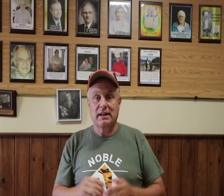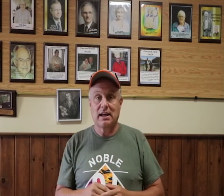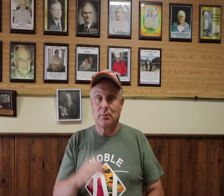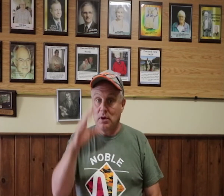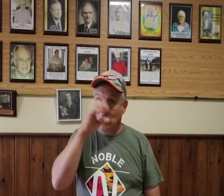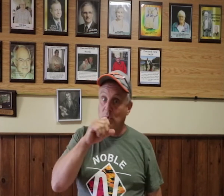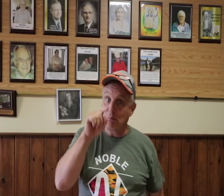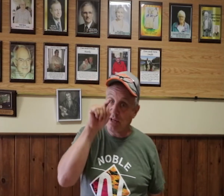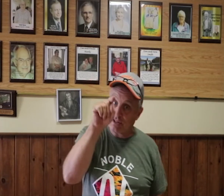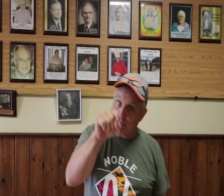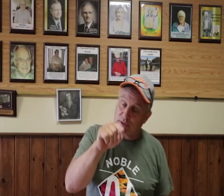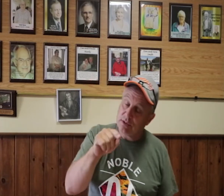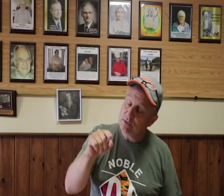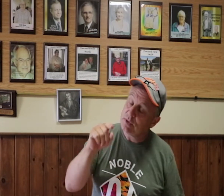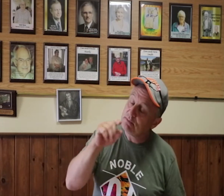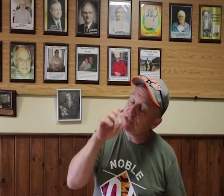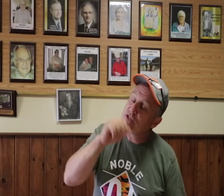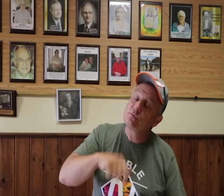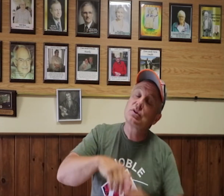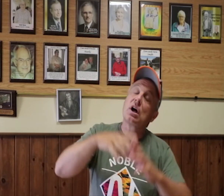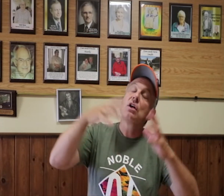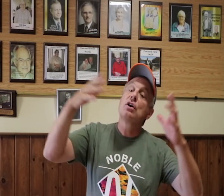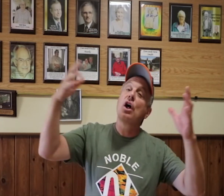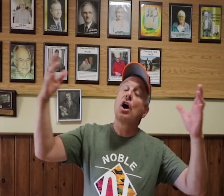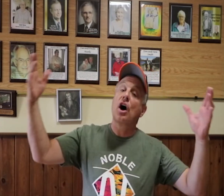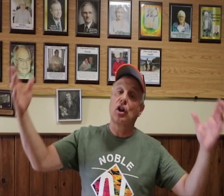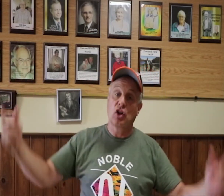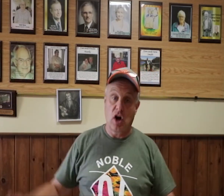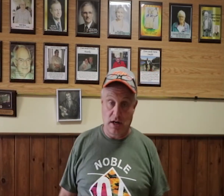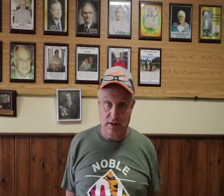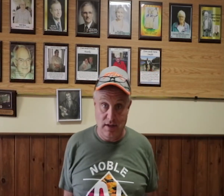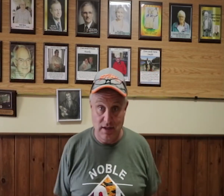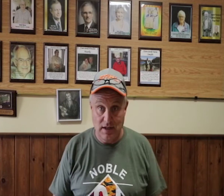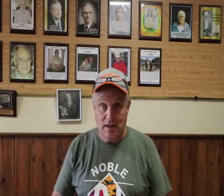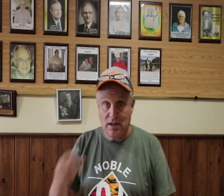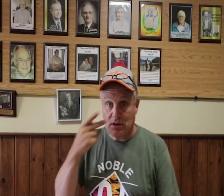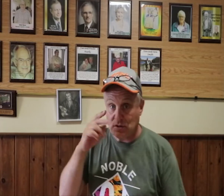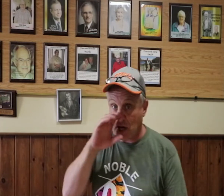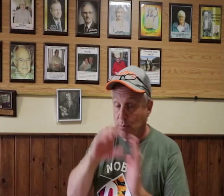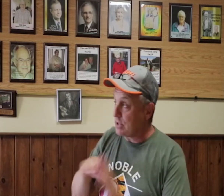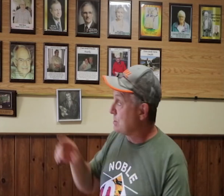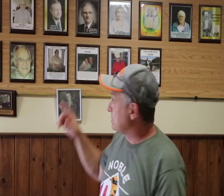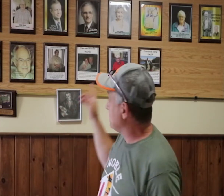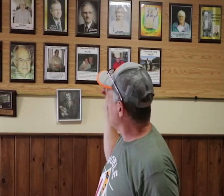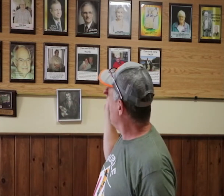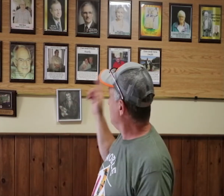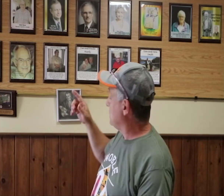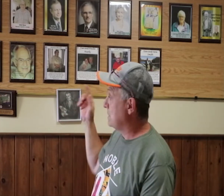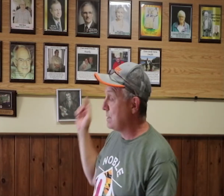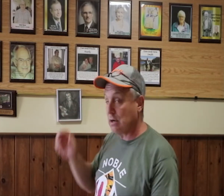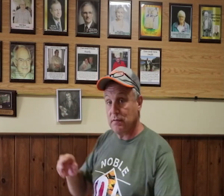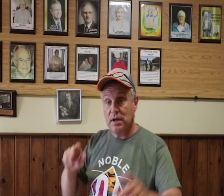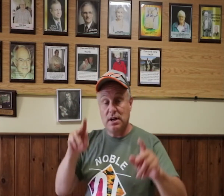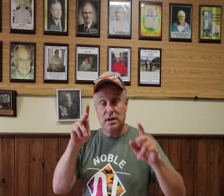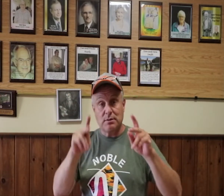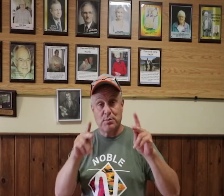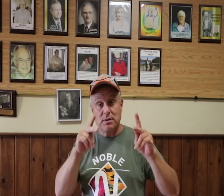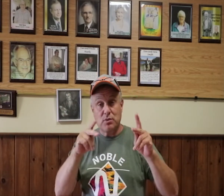camp. We miss you. We miss you a lot. You saw the pictures of the people